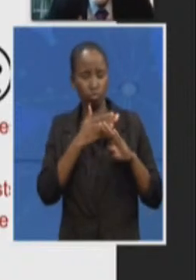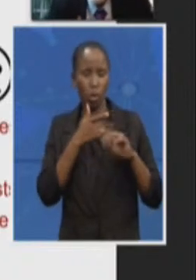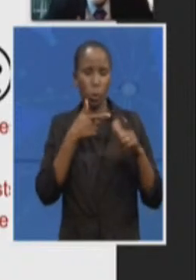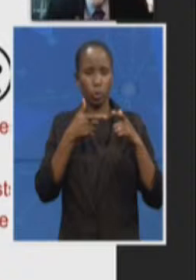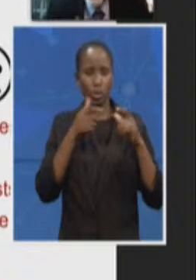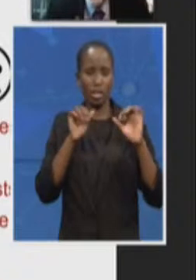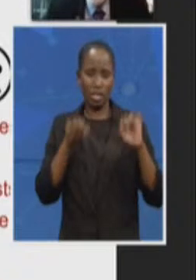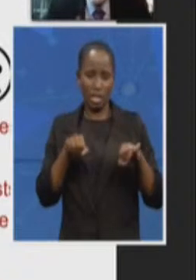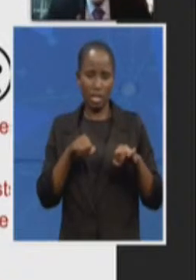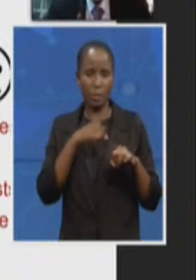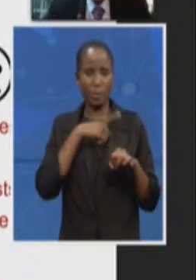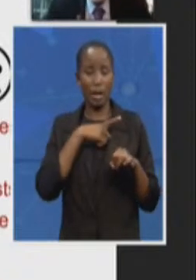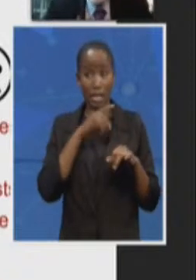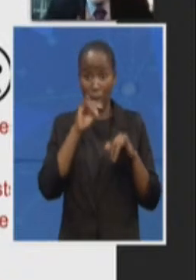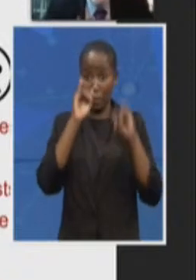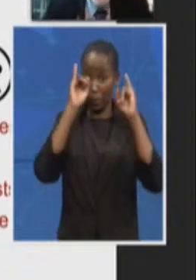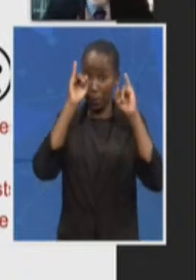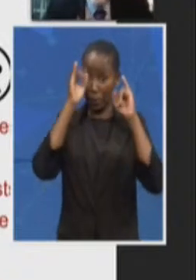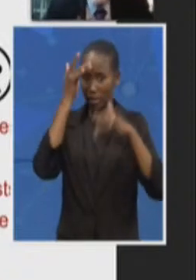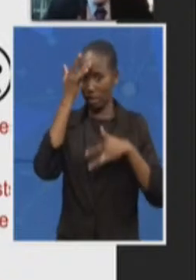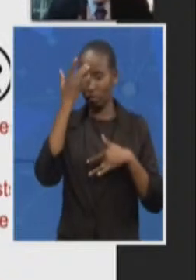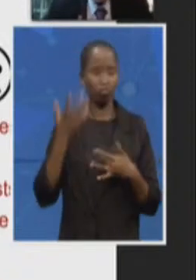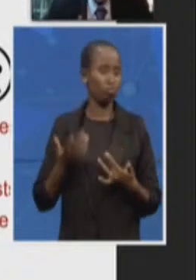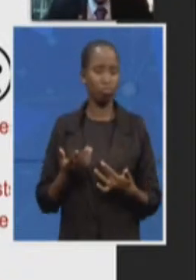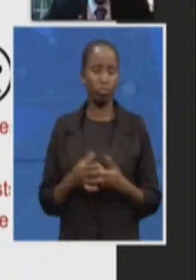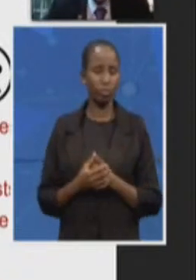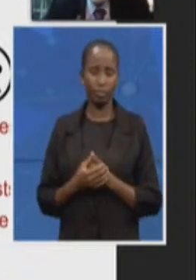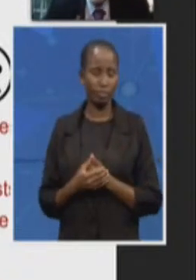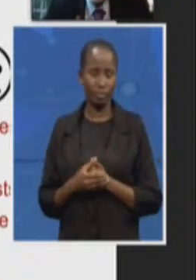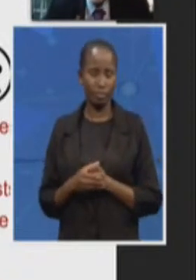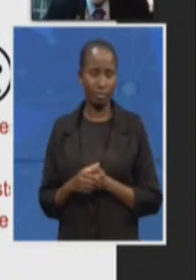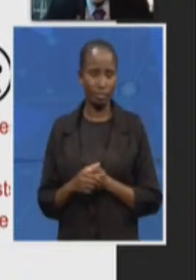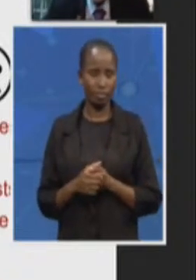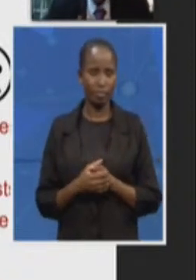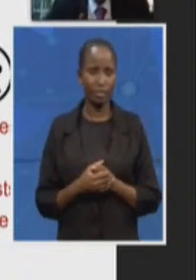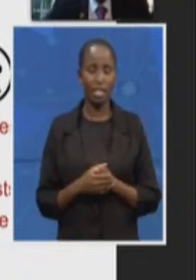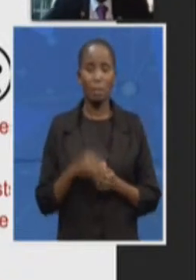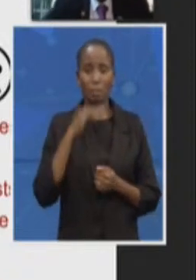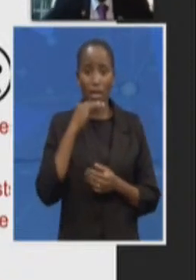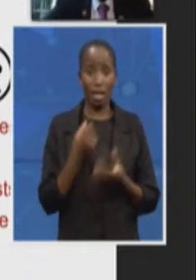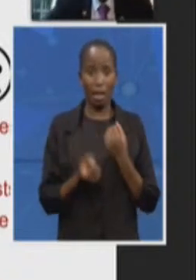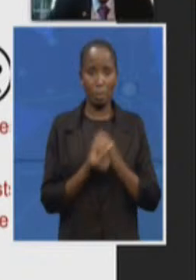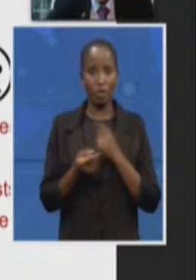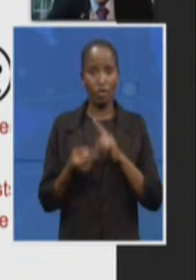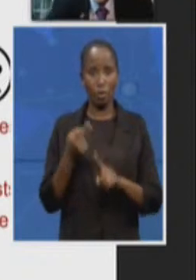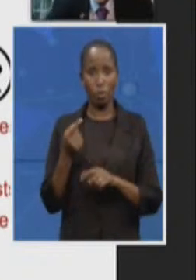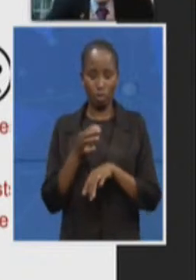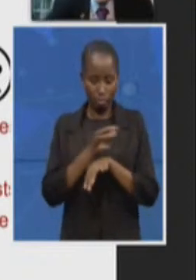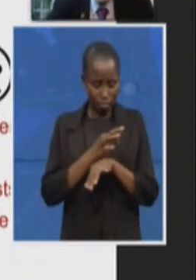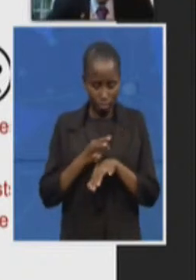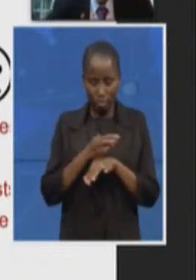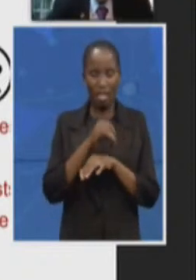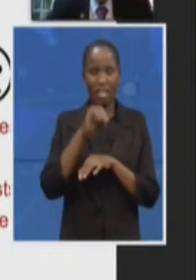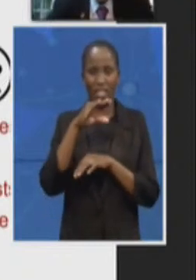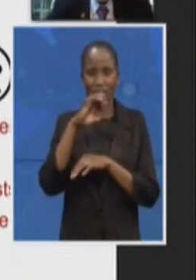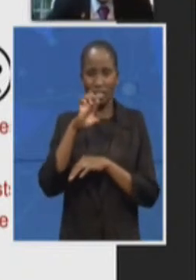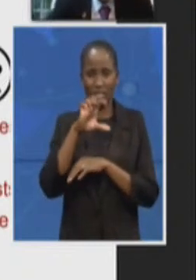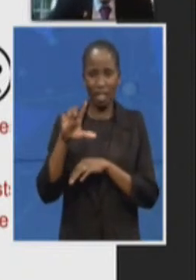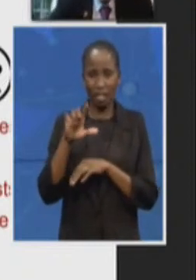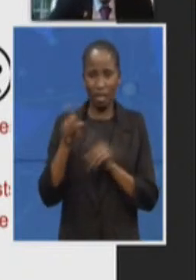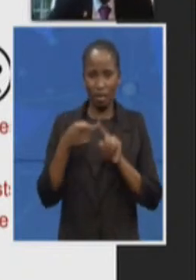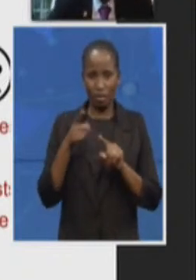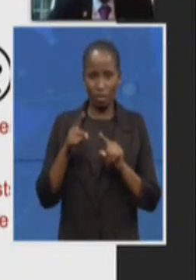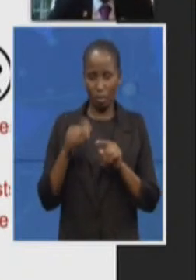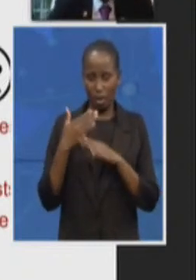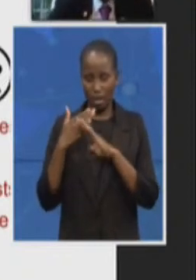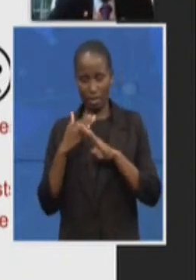more on T-cell immunity and less on antibodies. So even if there's some escape from antibodies, it's very hard to escape T-cell